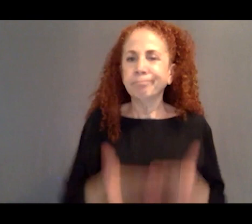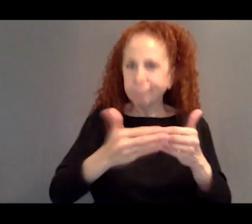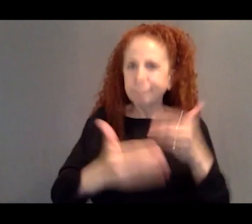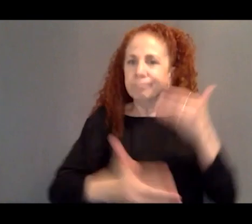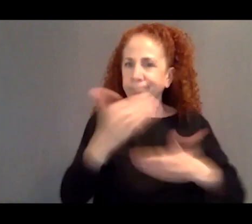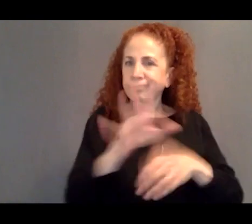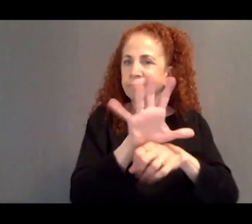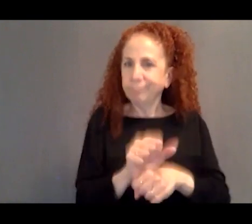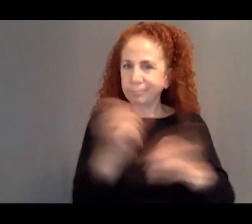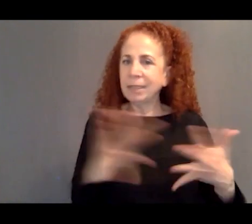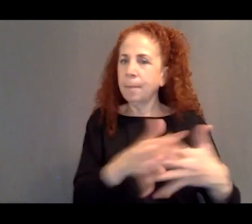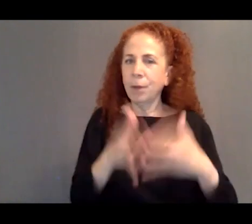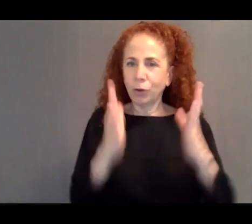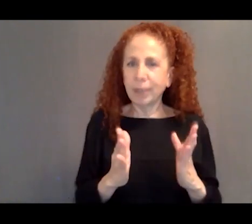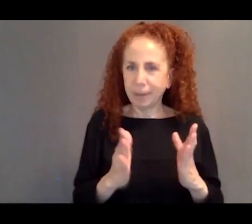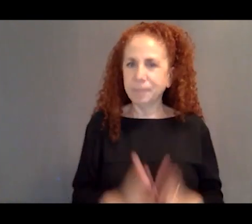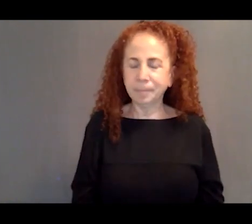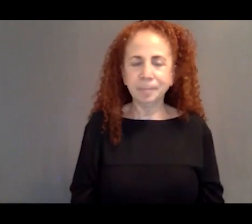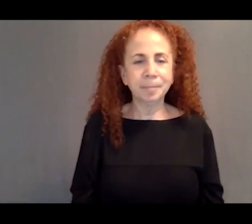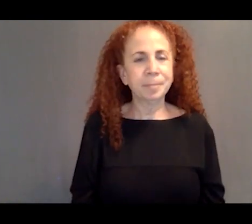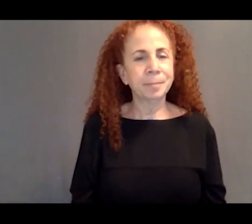they became Americans.